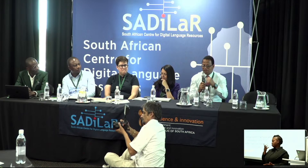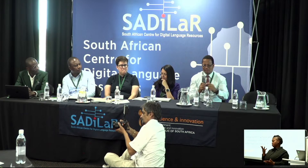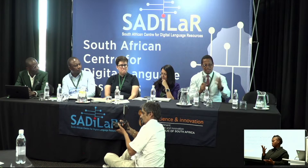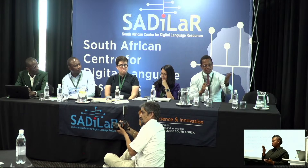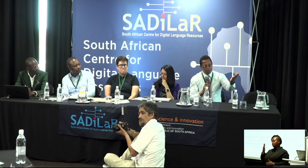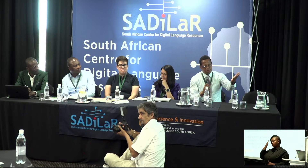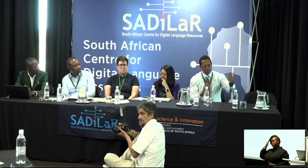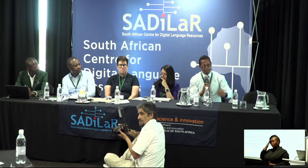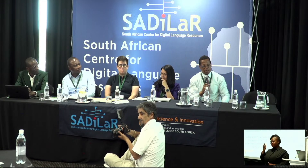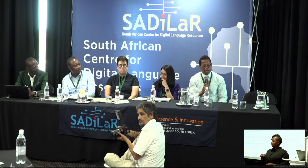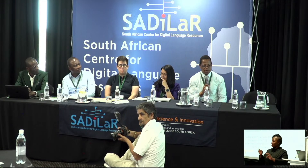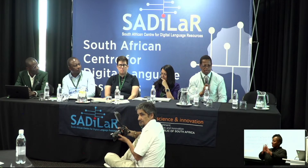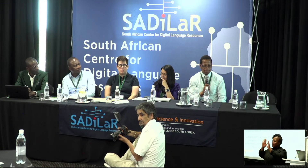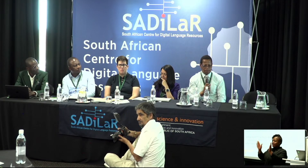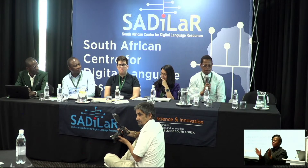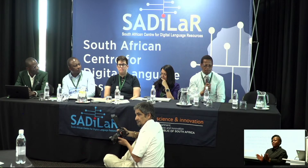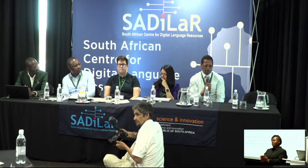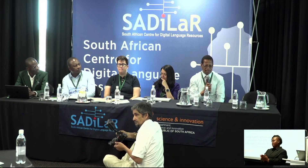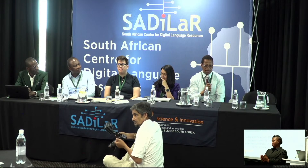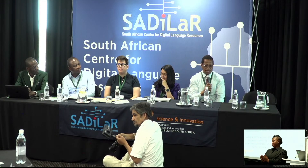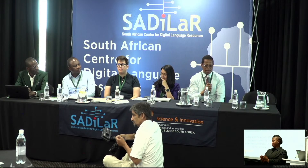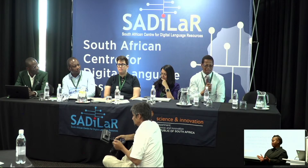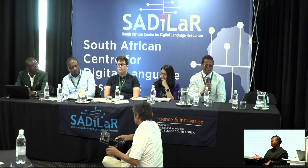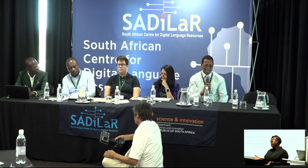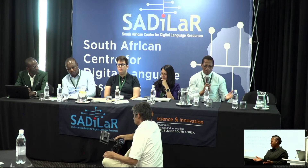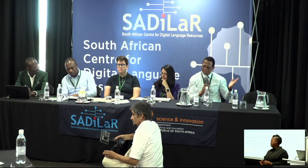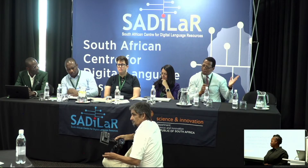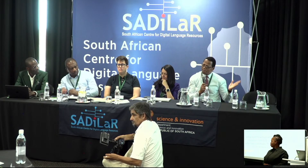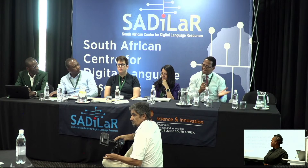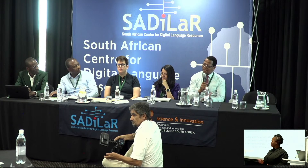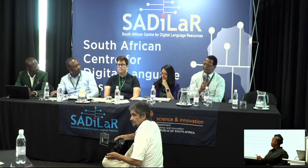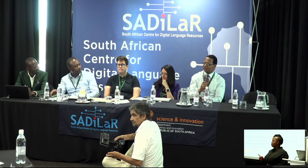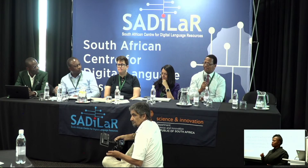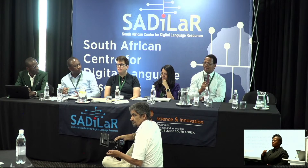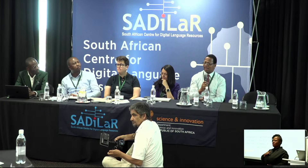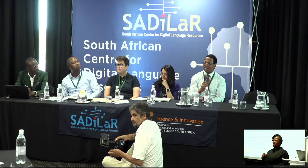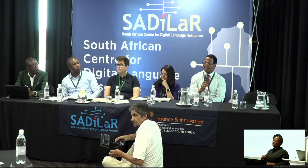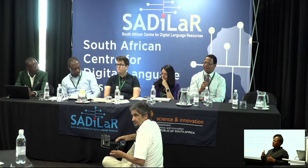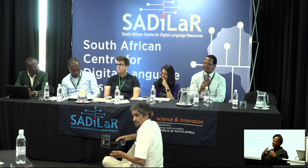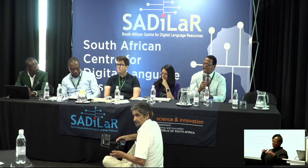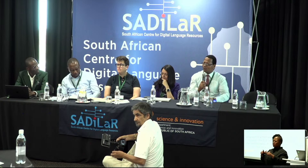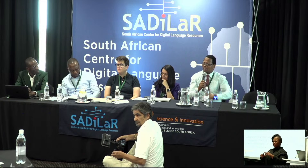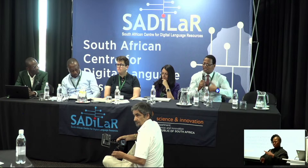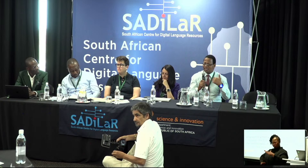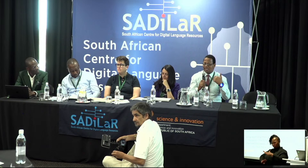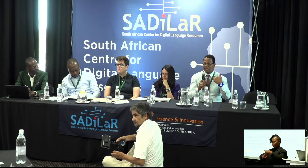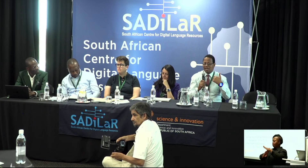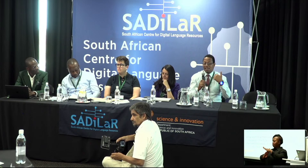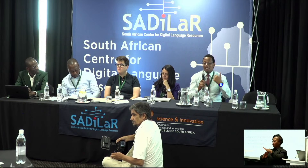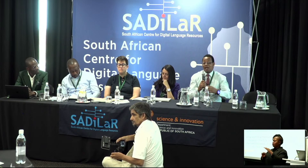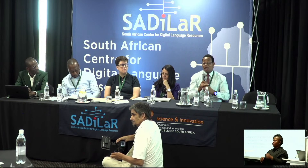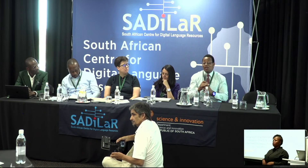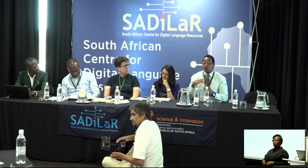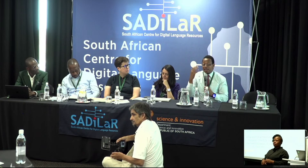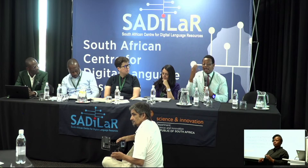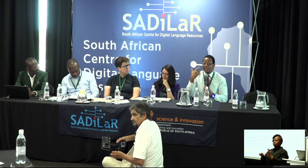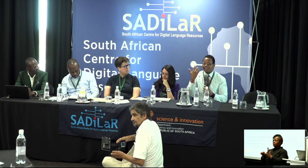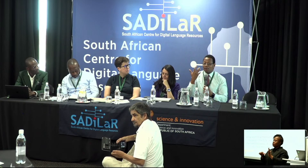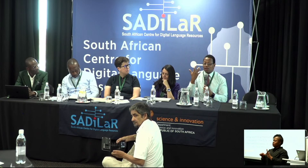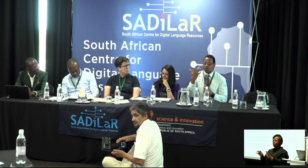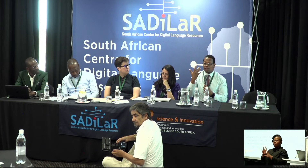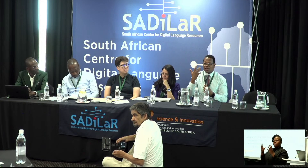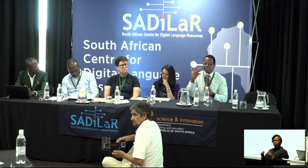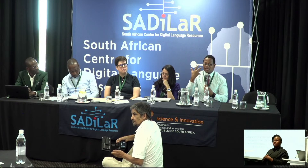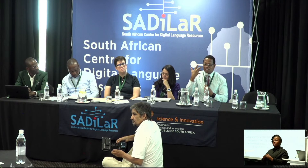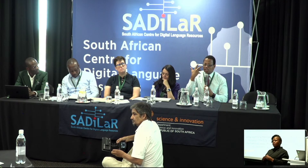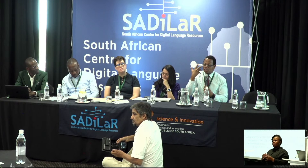that everything, as you put it, Prof. Lorette, that language embeds everything. Language is it organizes